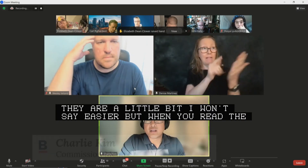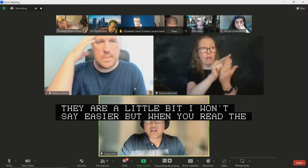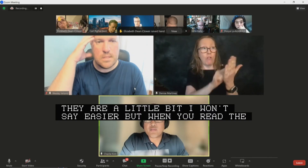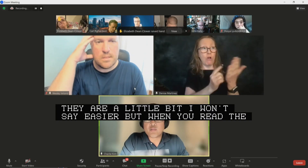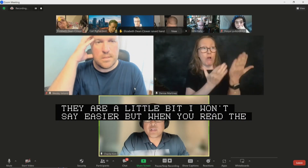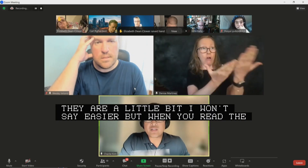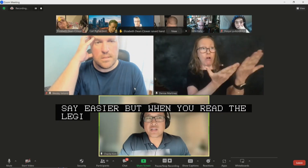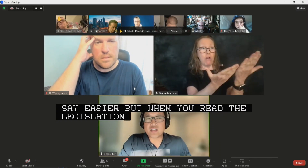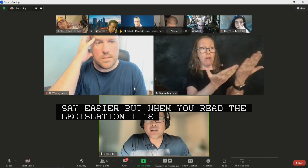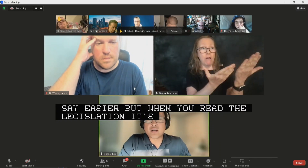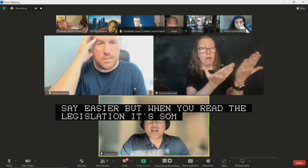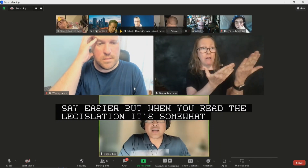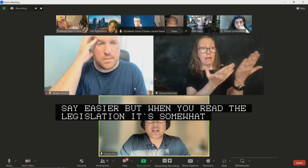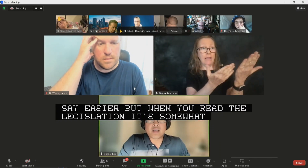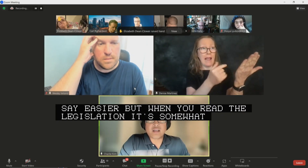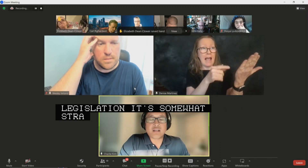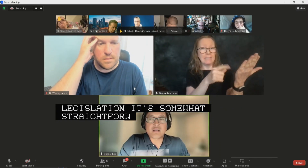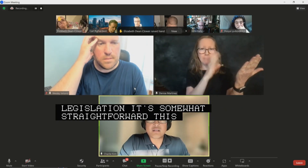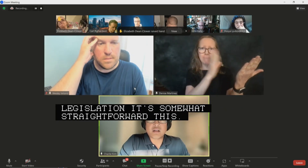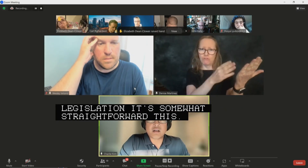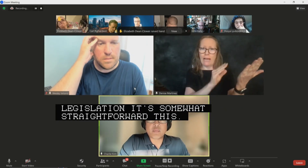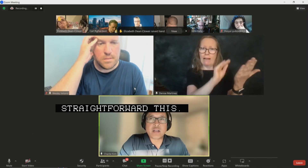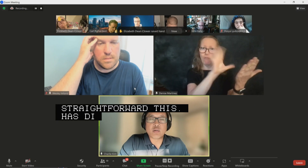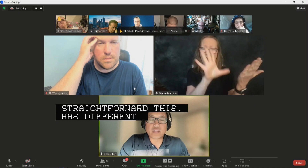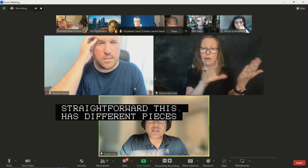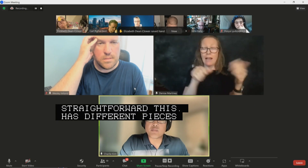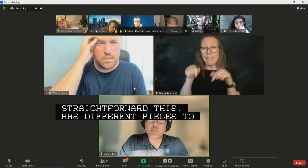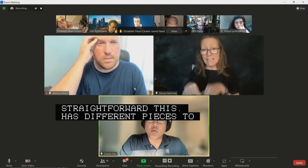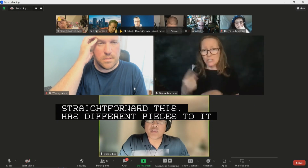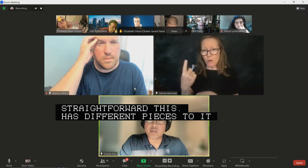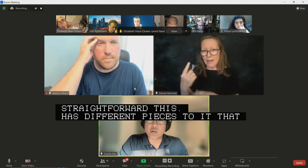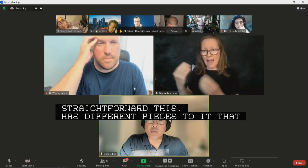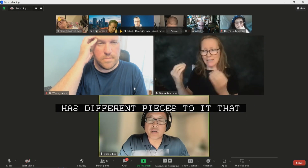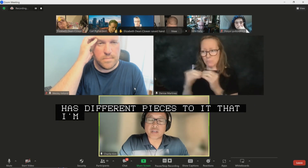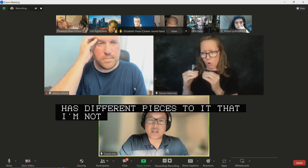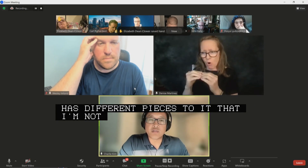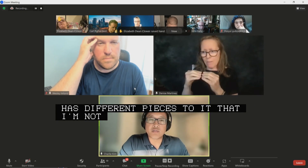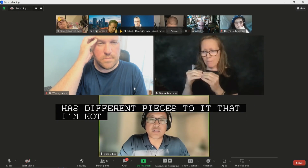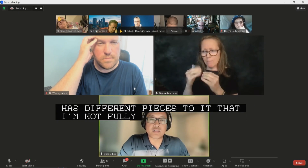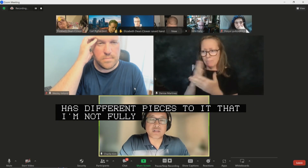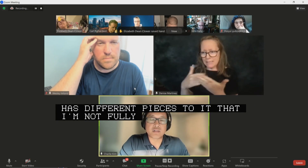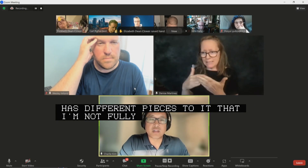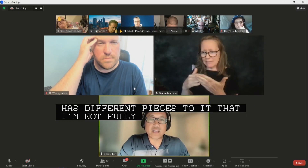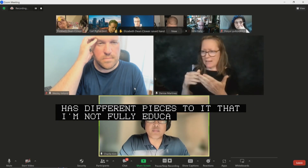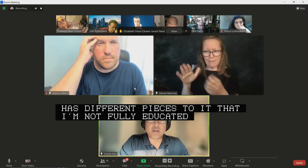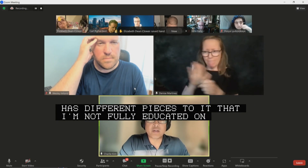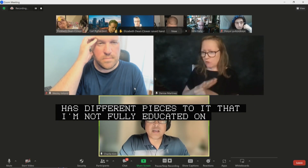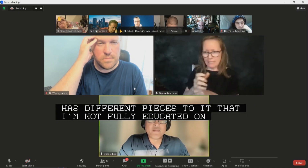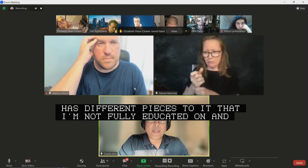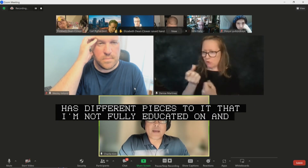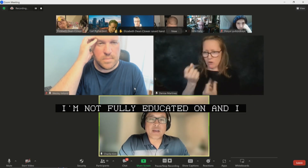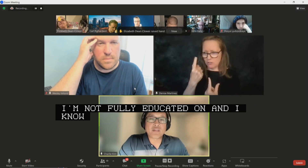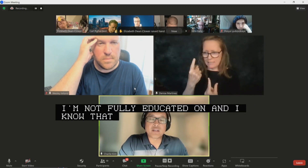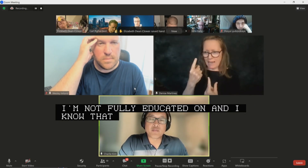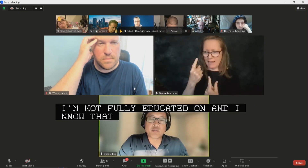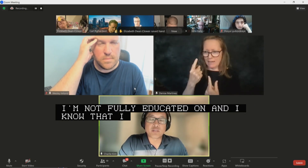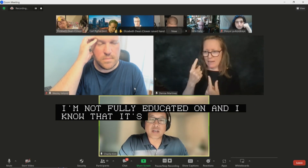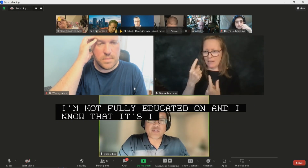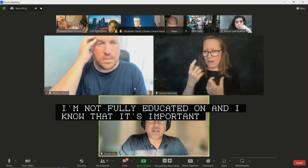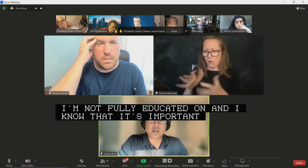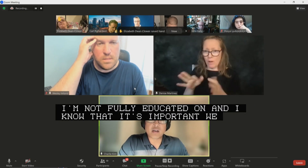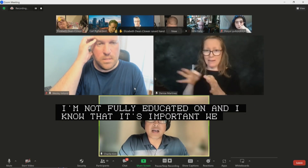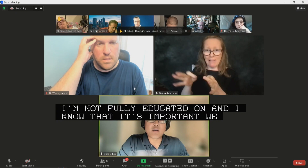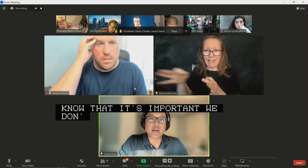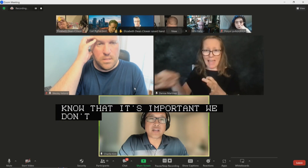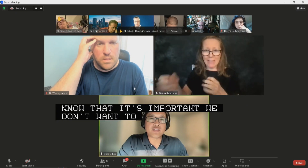not fully educated on, and I know that it's important if we don't want to continue to delay, but I'm having a difficult